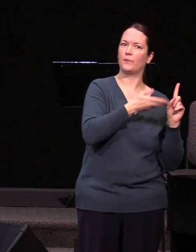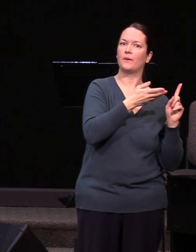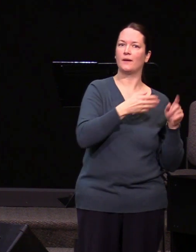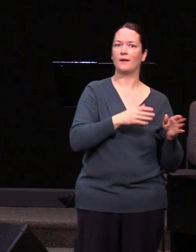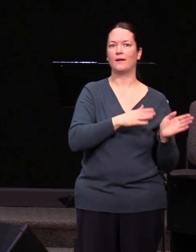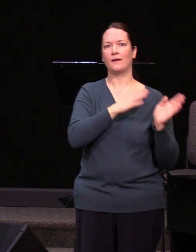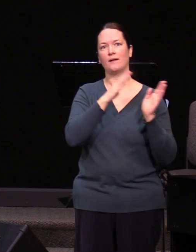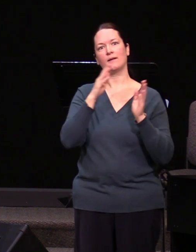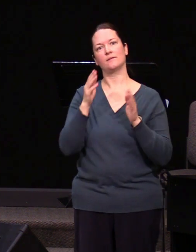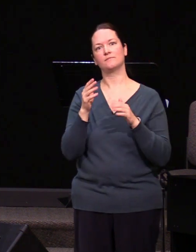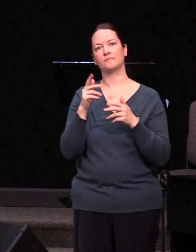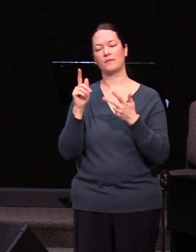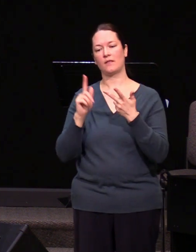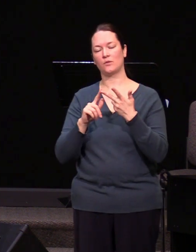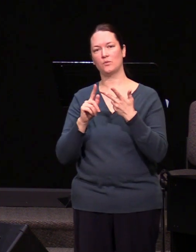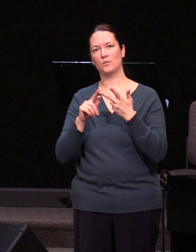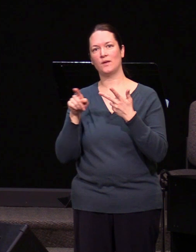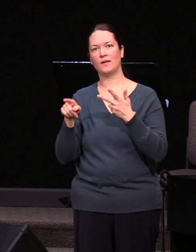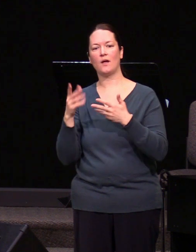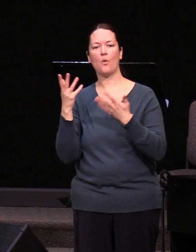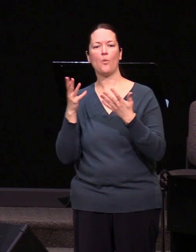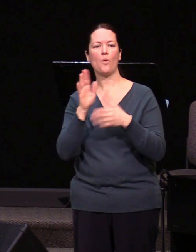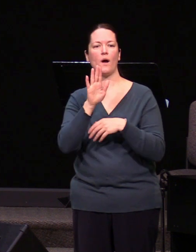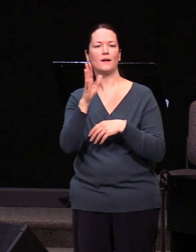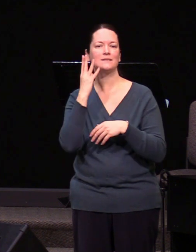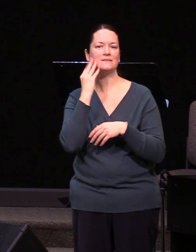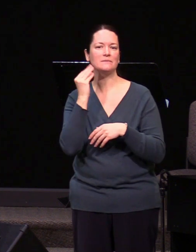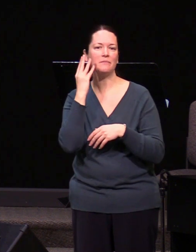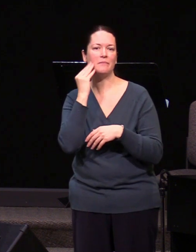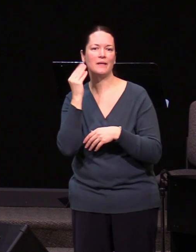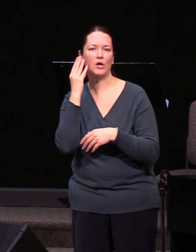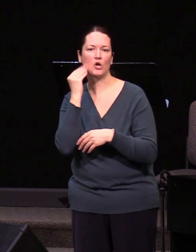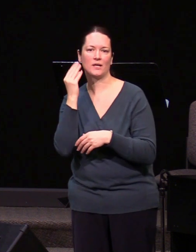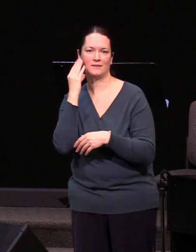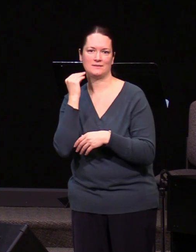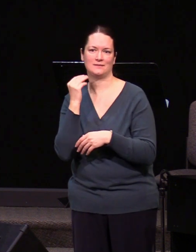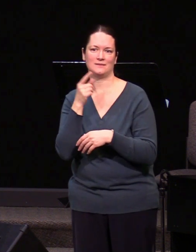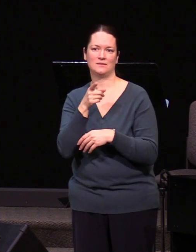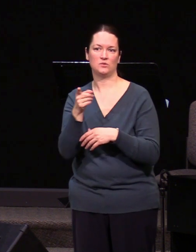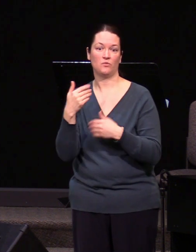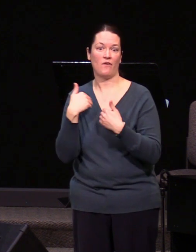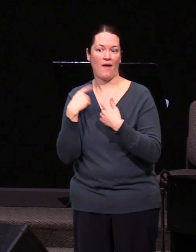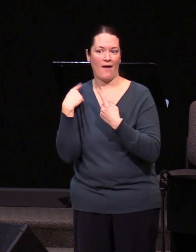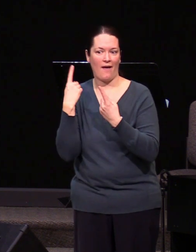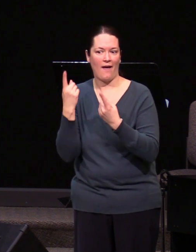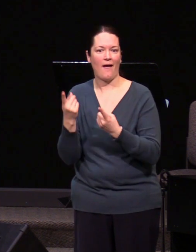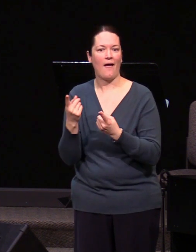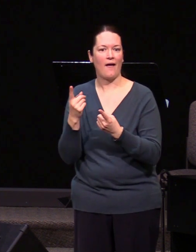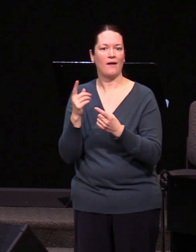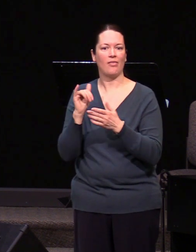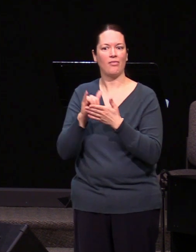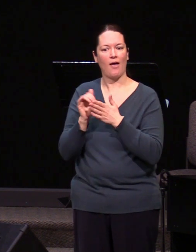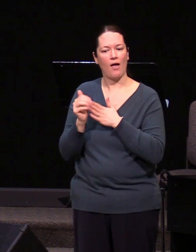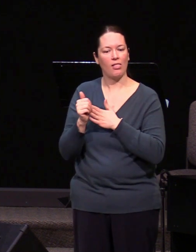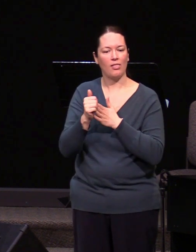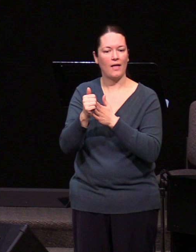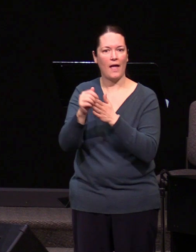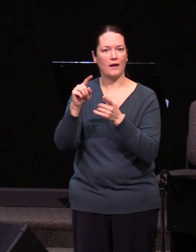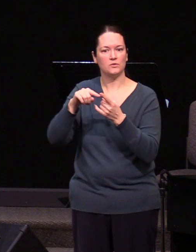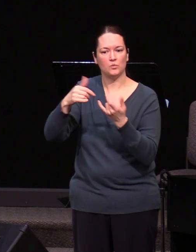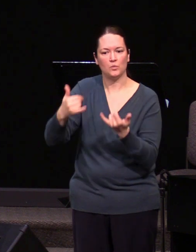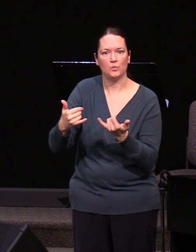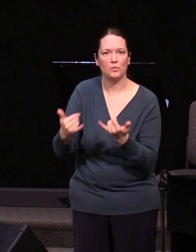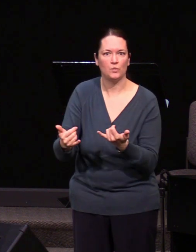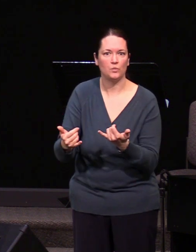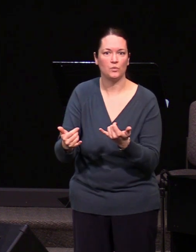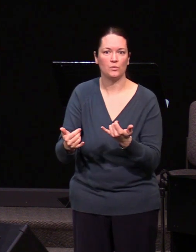And then three, what experiences have you had that lead you to this point?